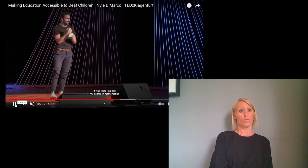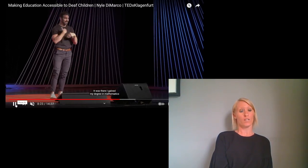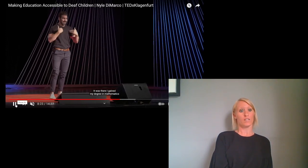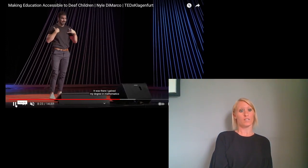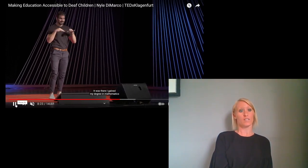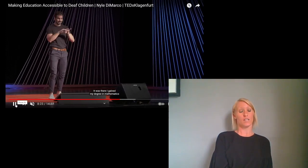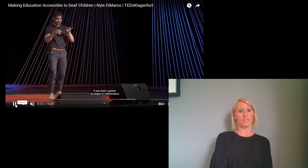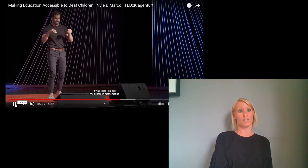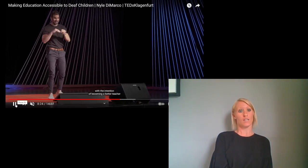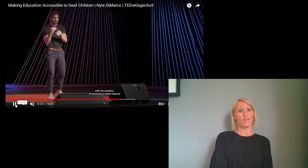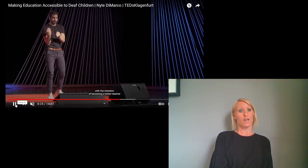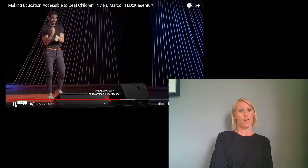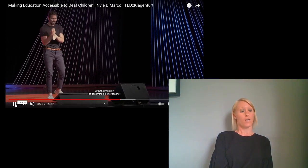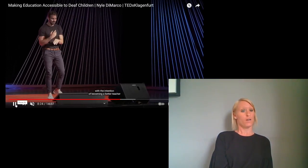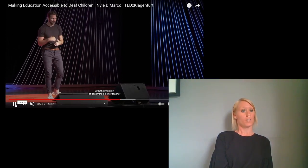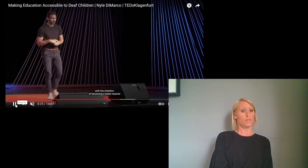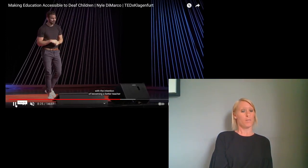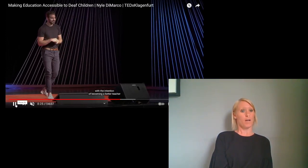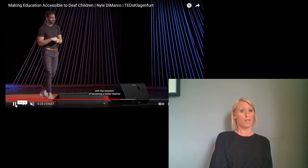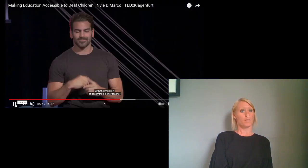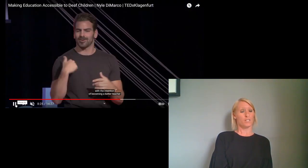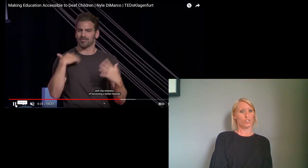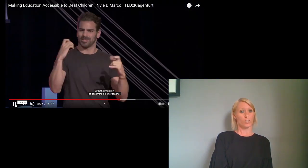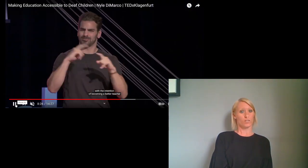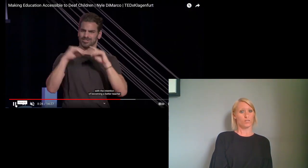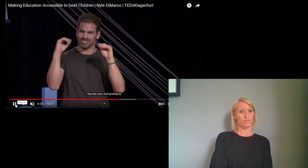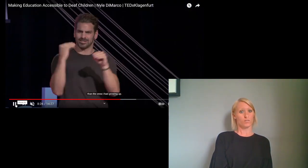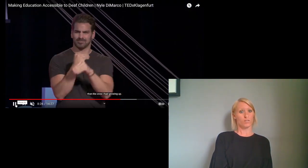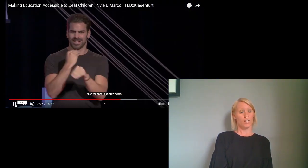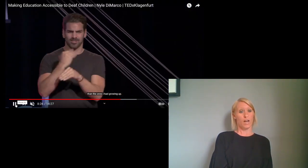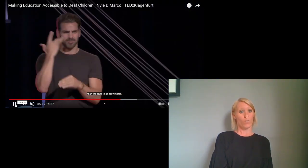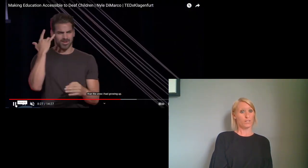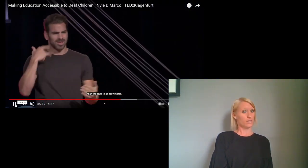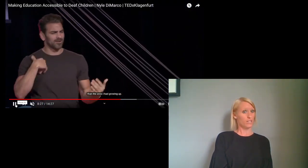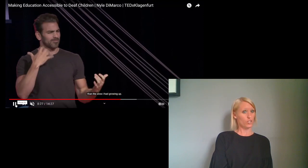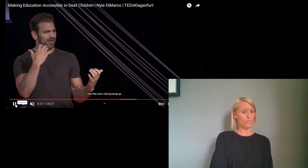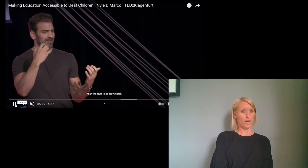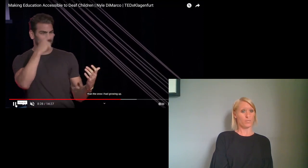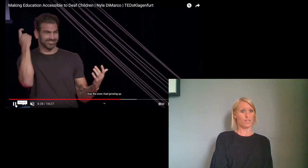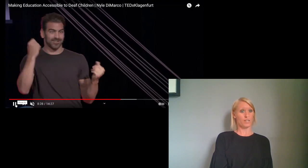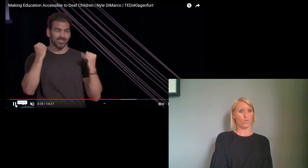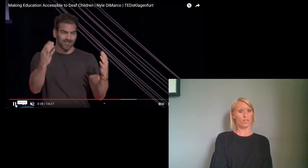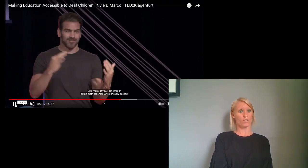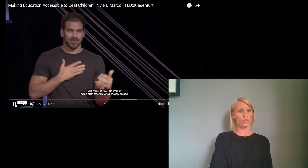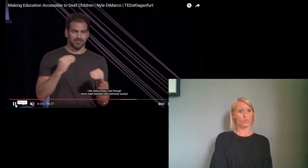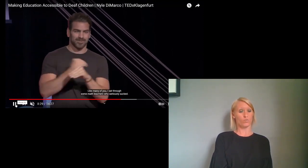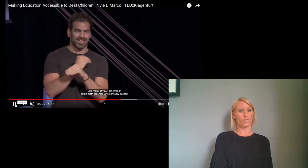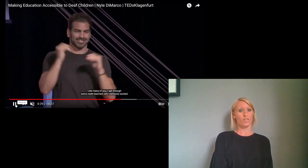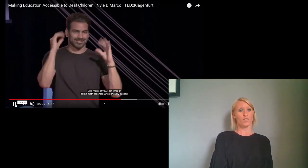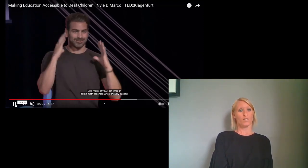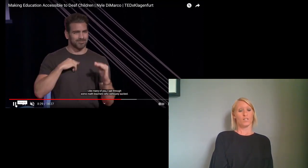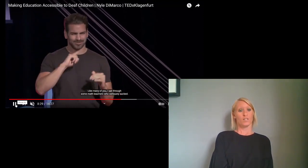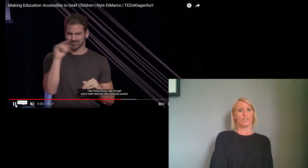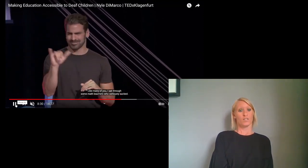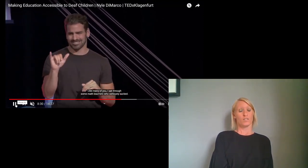I graduated and studied to be a mathematician. I wanted to teach math because I wanted